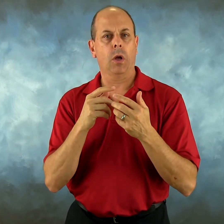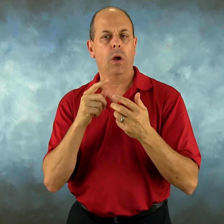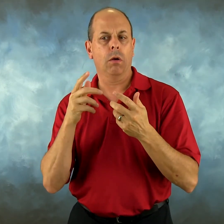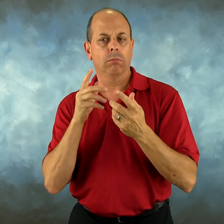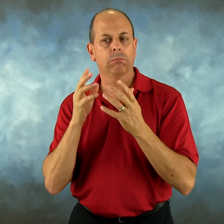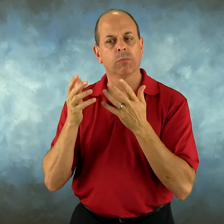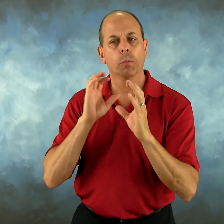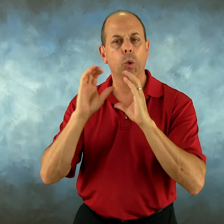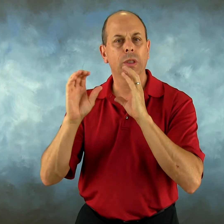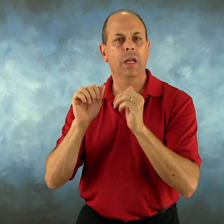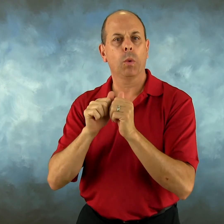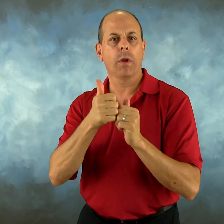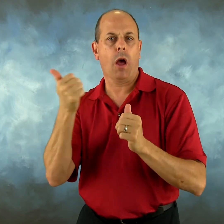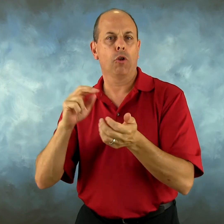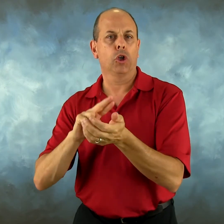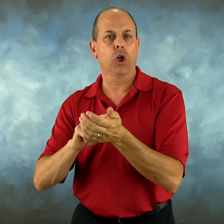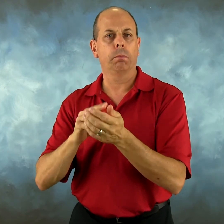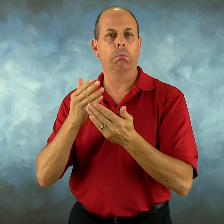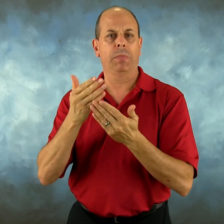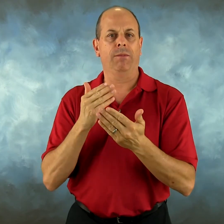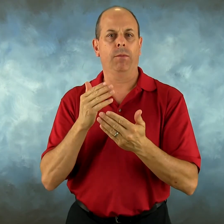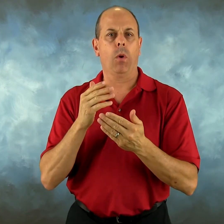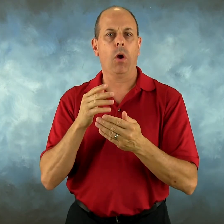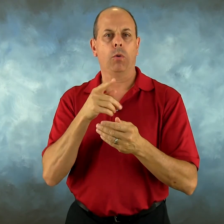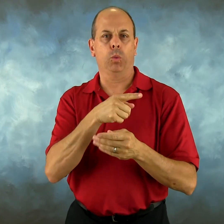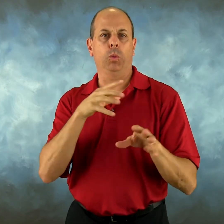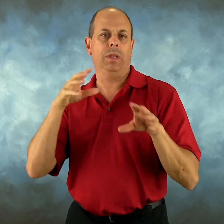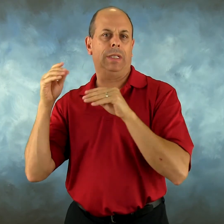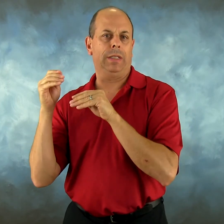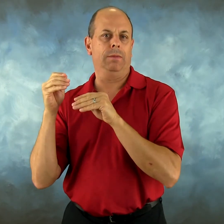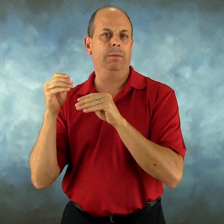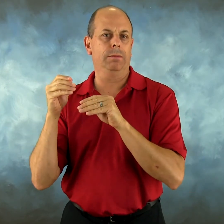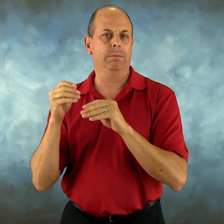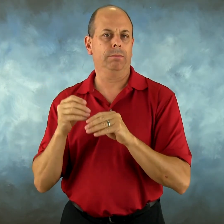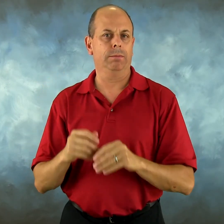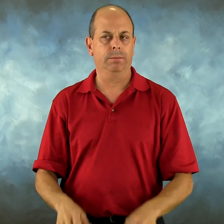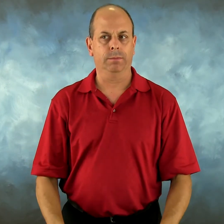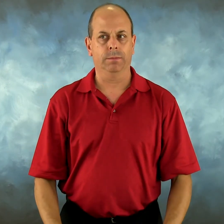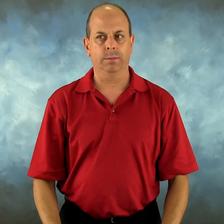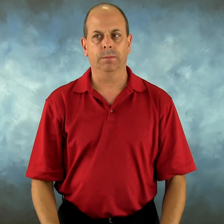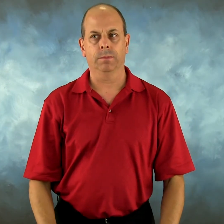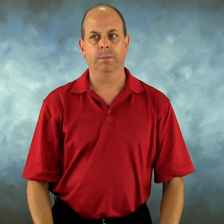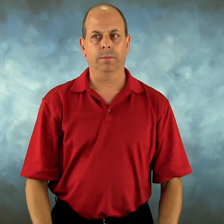patient. That way they're ready to meet the communication needs of the deaf patient before you leave.